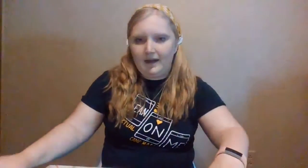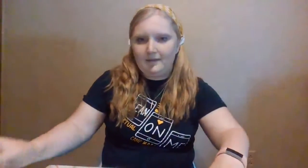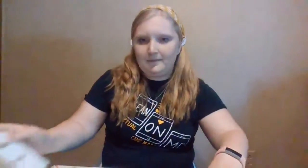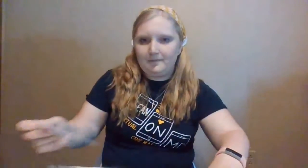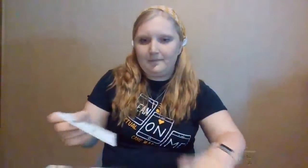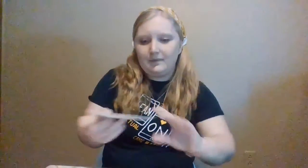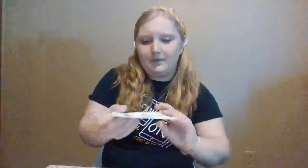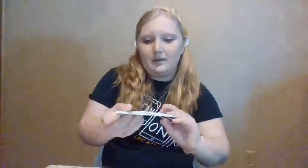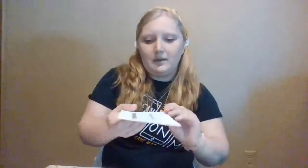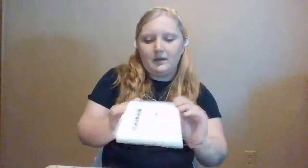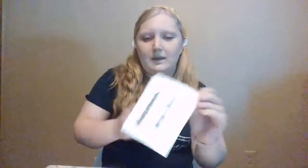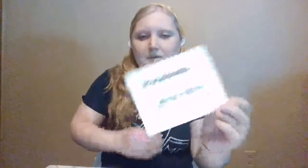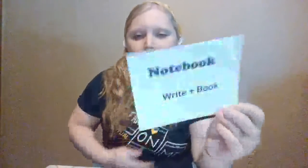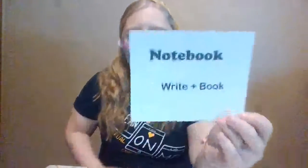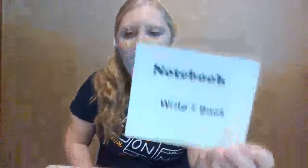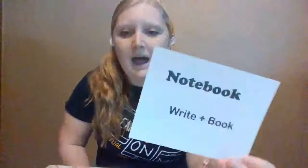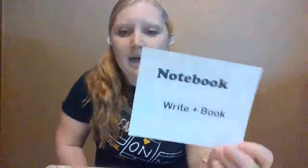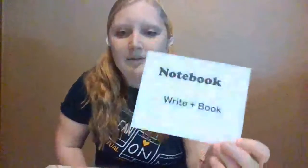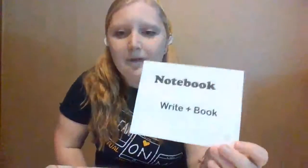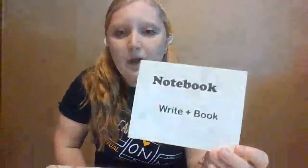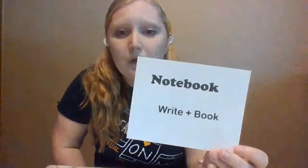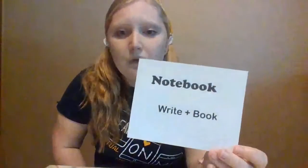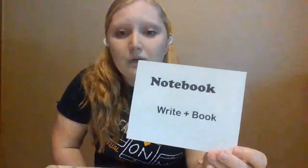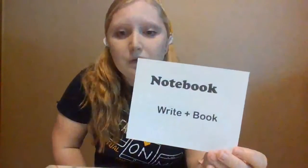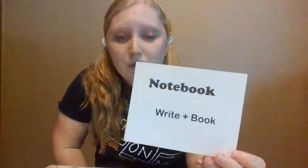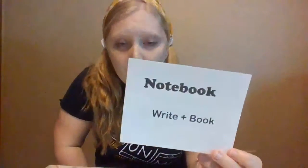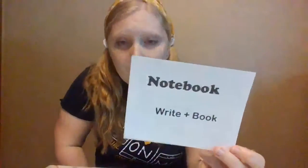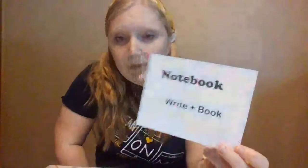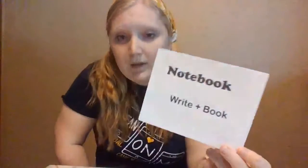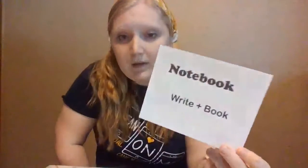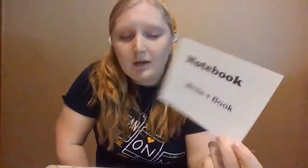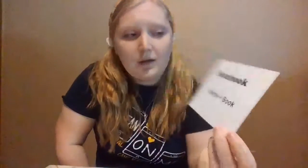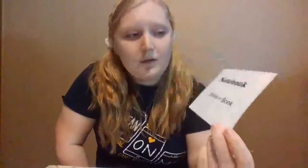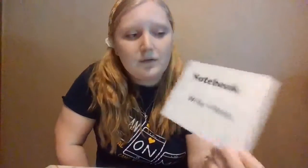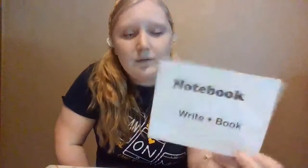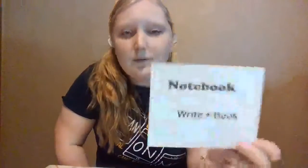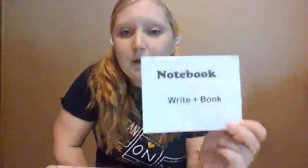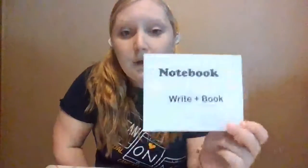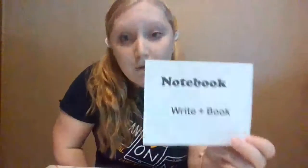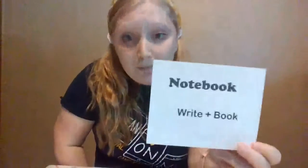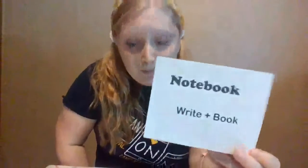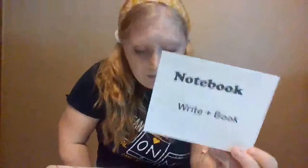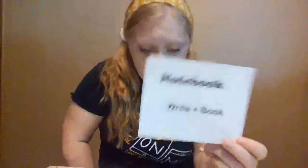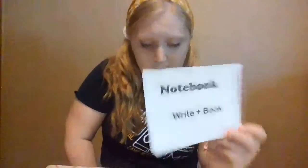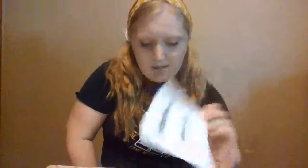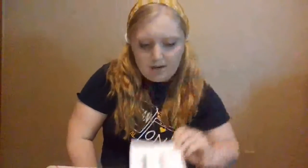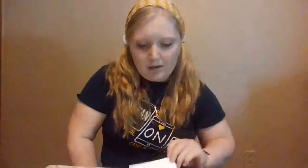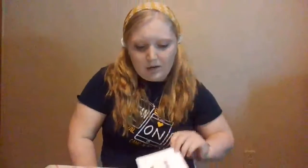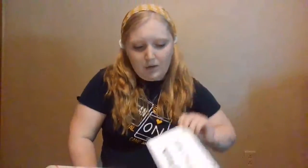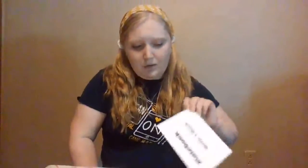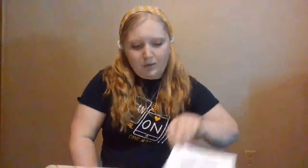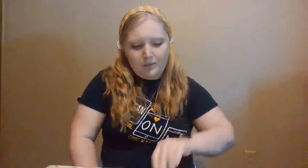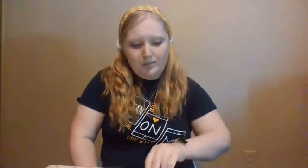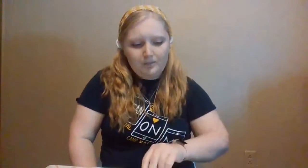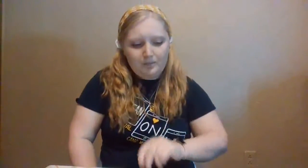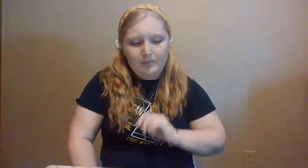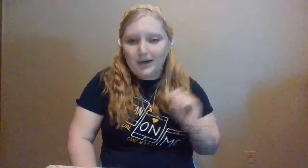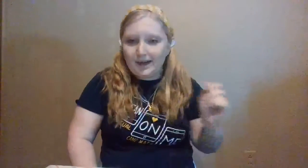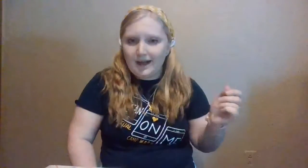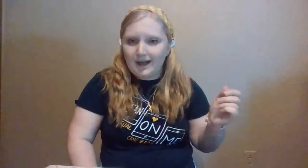Okay. Then we have notebook. So for notebook, you bring it kind